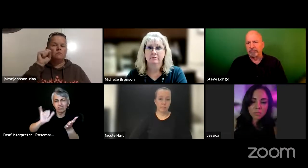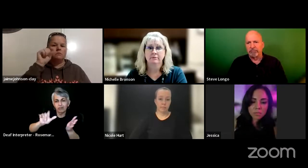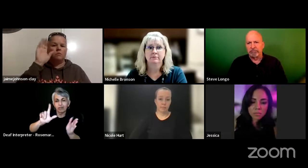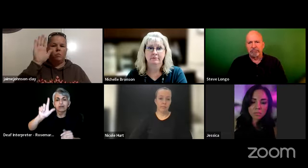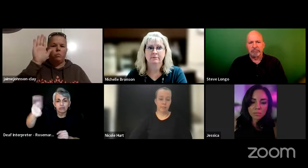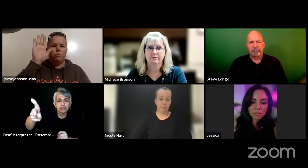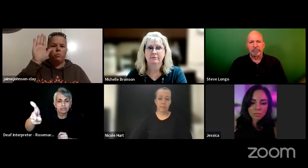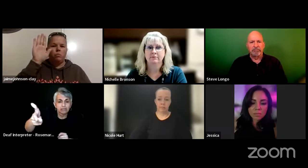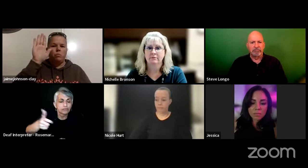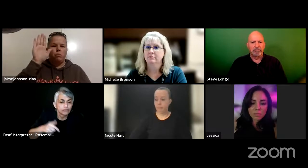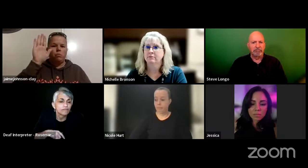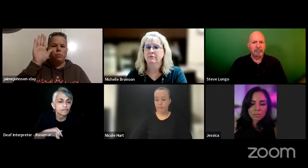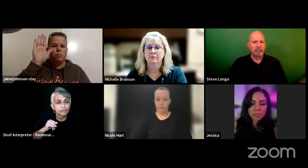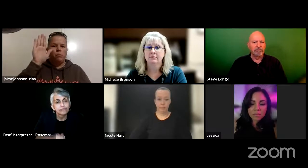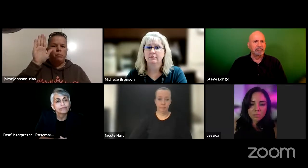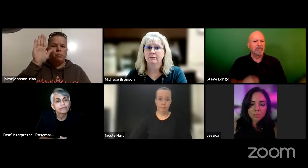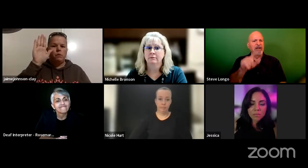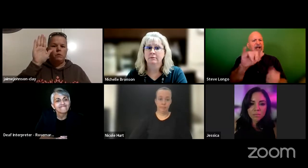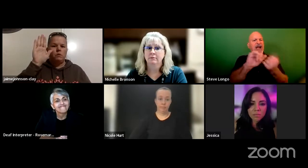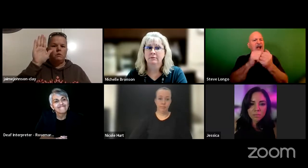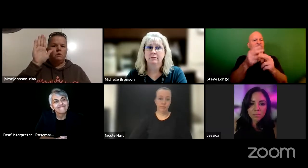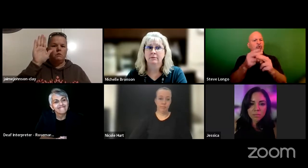again, we can go into more depth with this later.